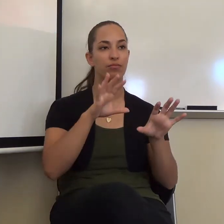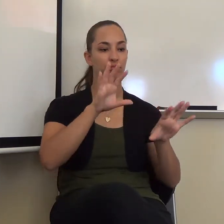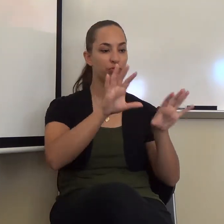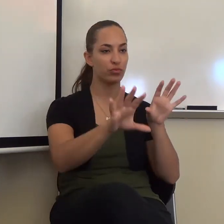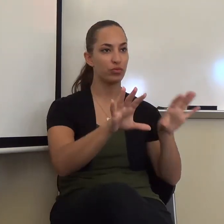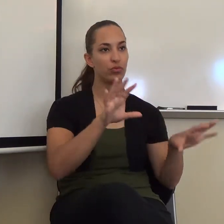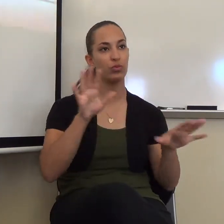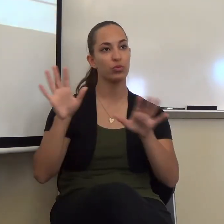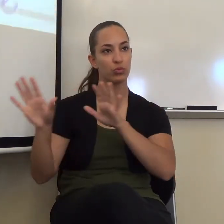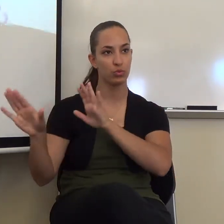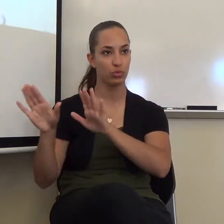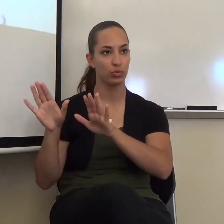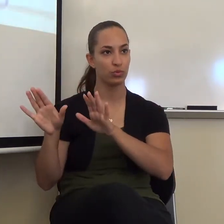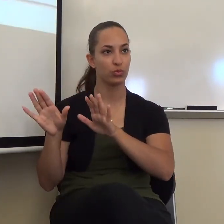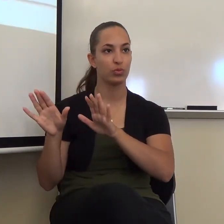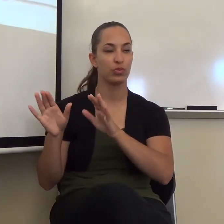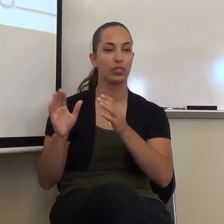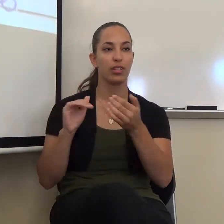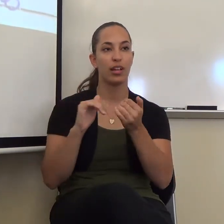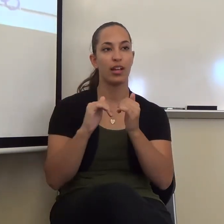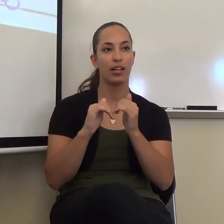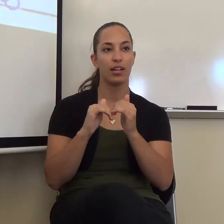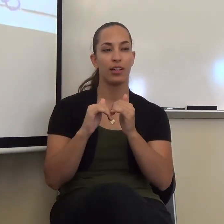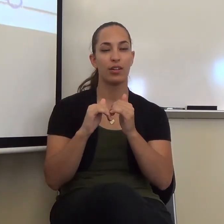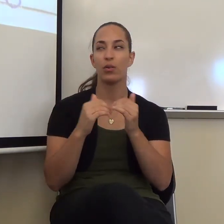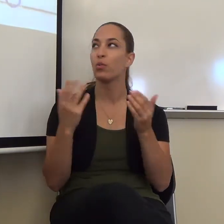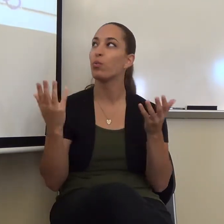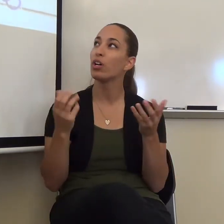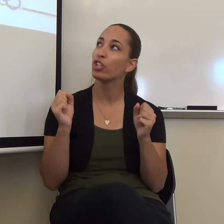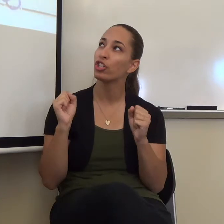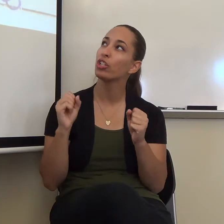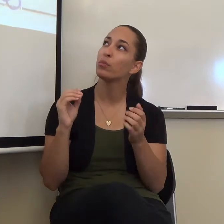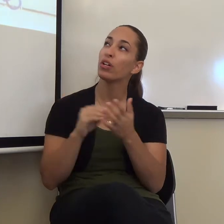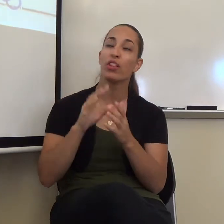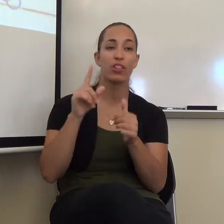as identifying these two parts? What does this first part talk about